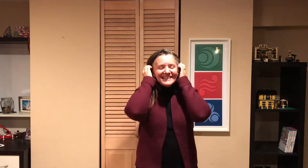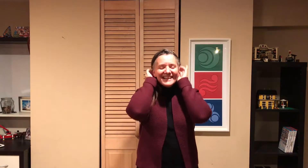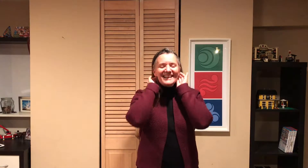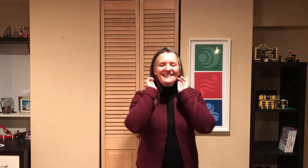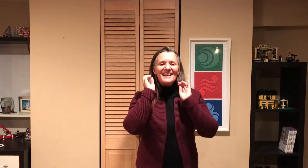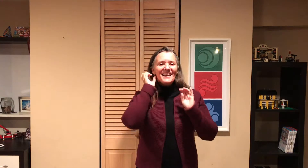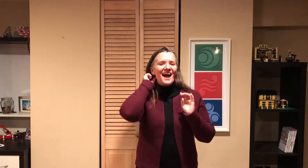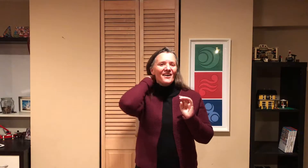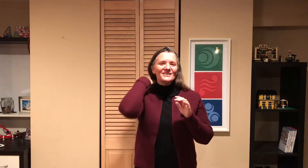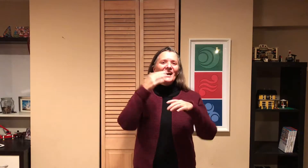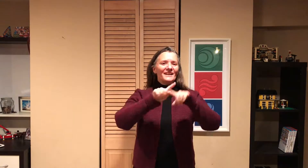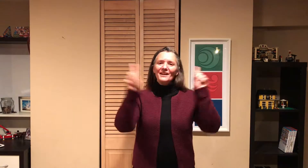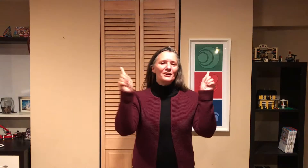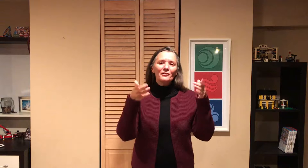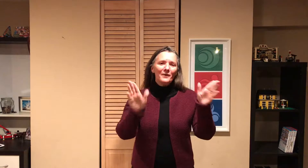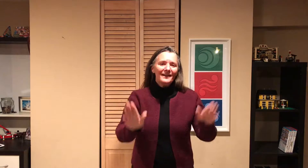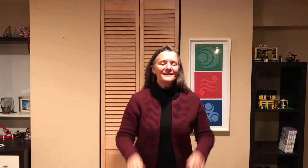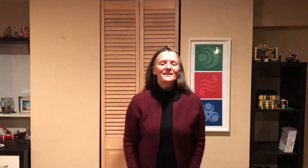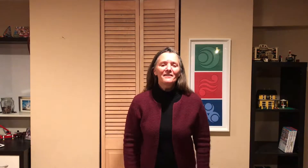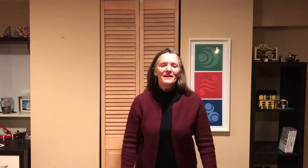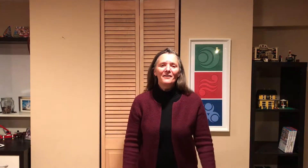sing this, and I'll sign it a different way. So here we go.